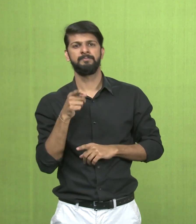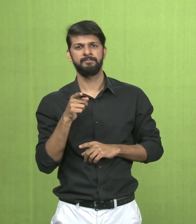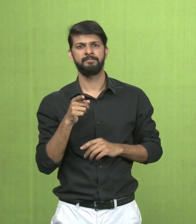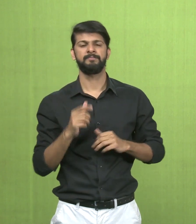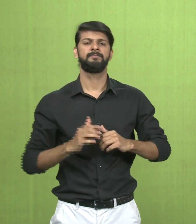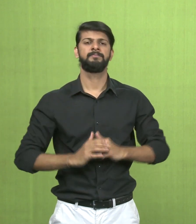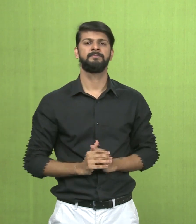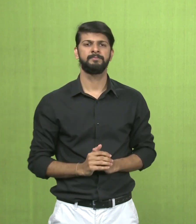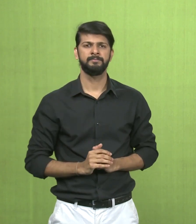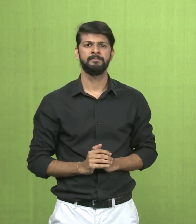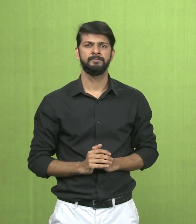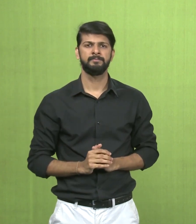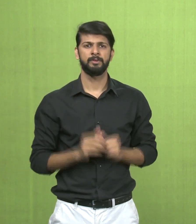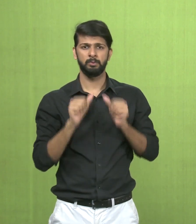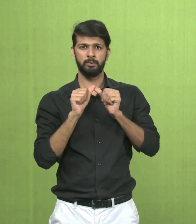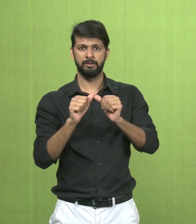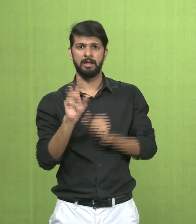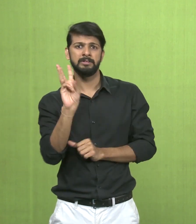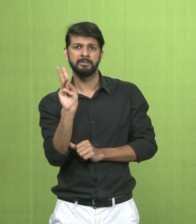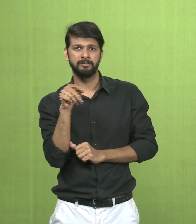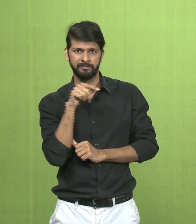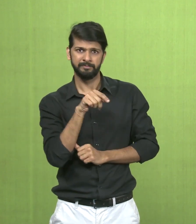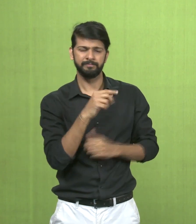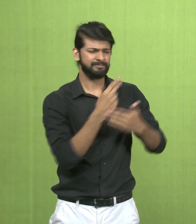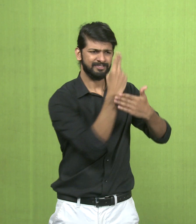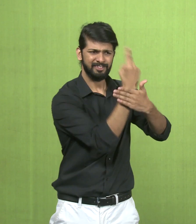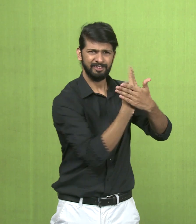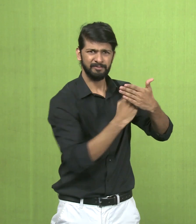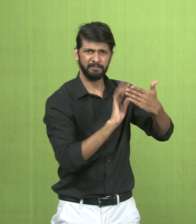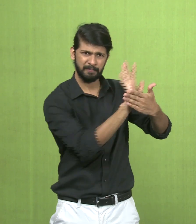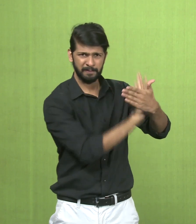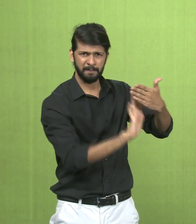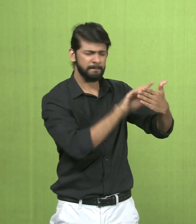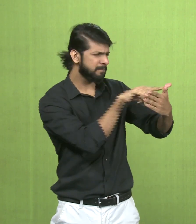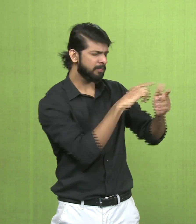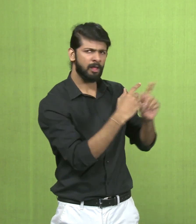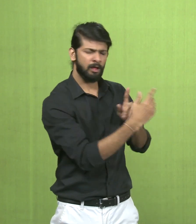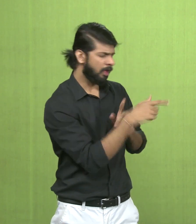The famous artist of abstract compositions is Vasily Kandinsky.